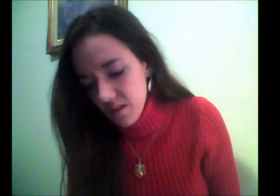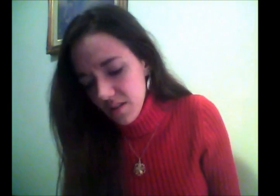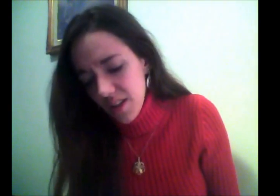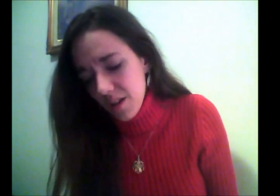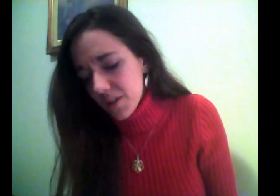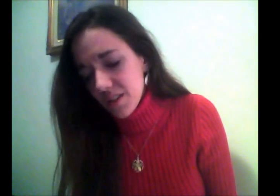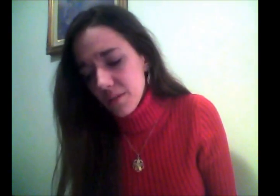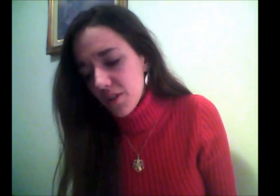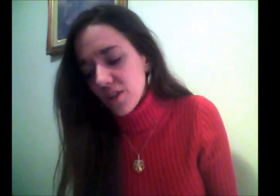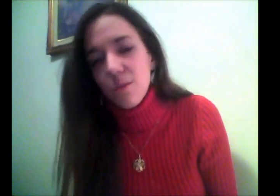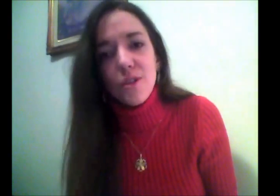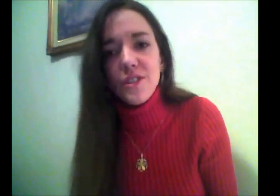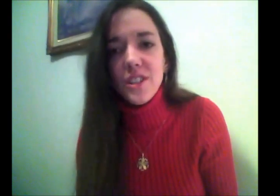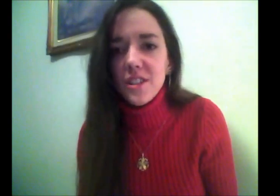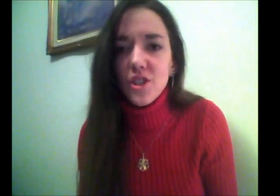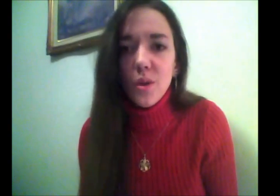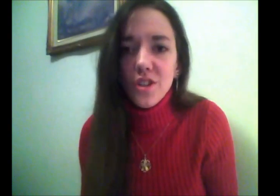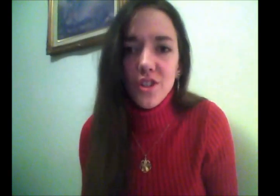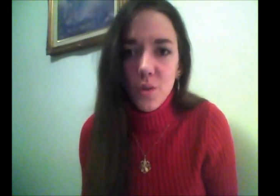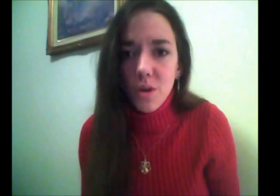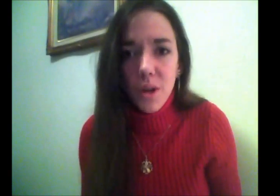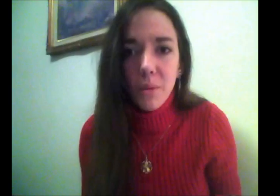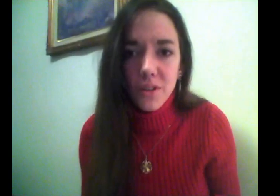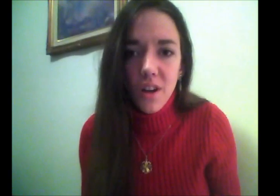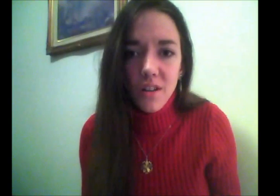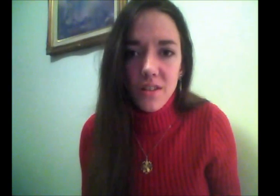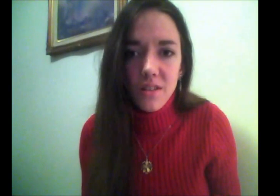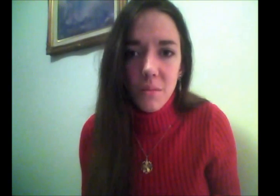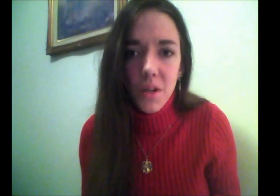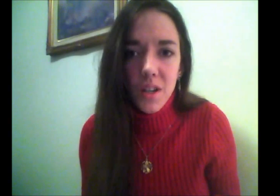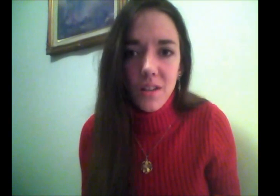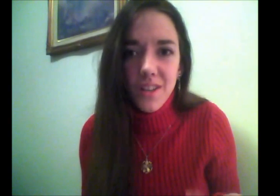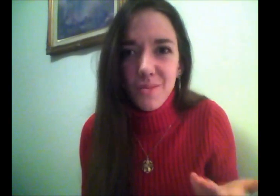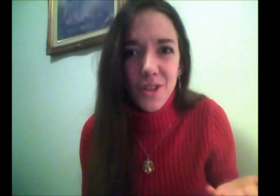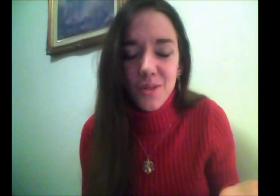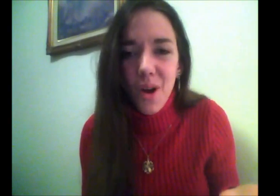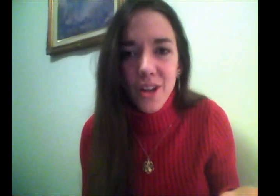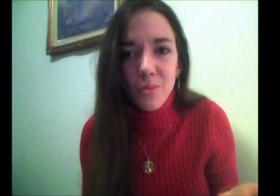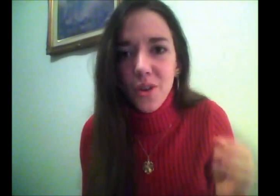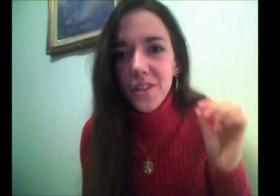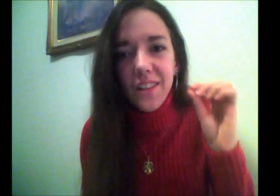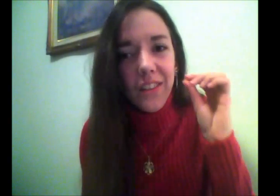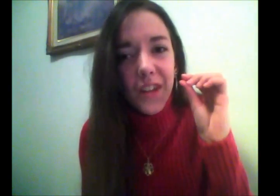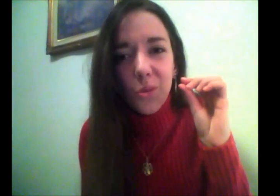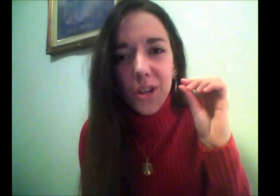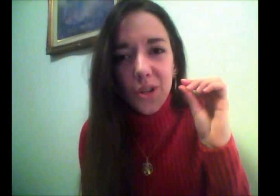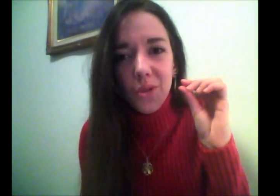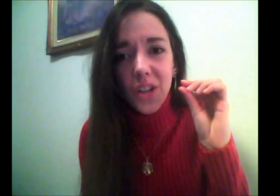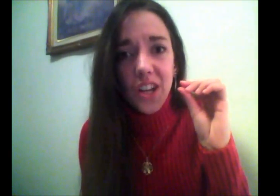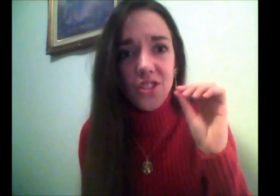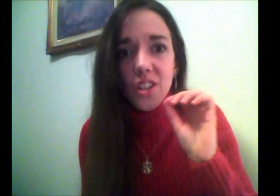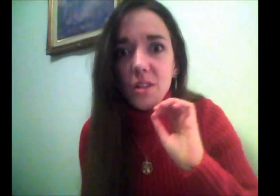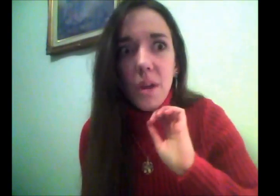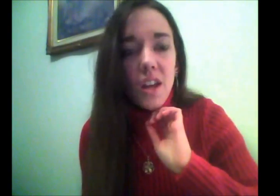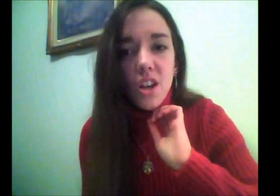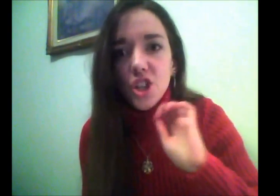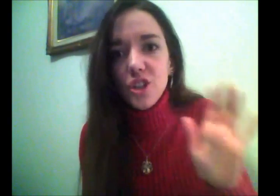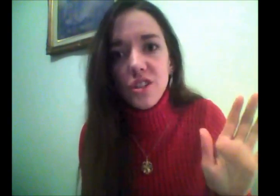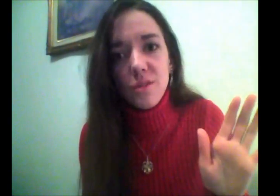Yeah, because especially in emergency situations, you want to be able to talk to somebody as much as possible. Even a little bit of communication can make a huge